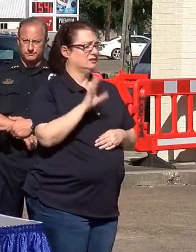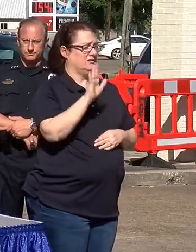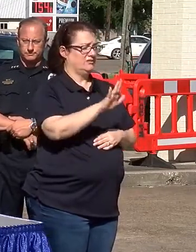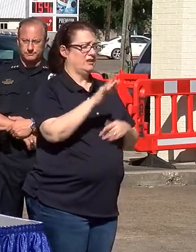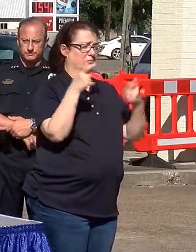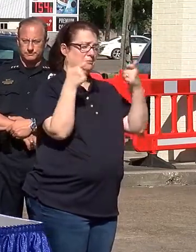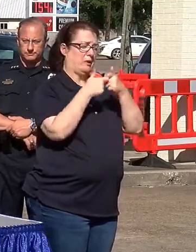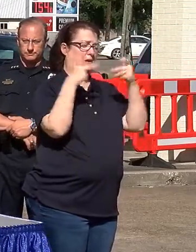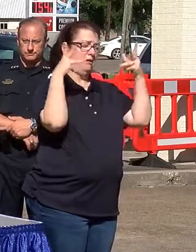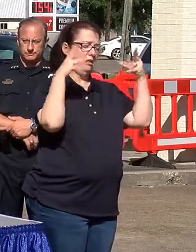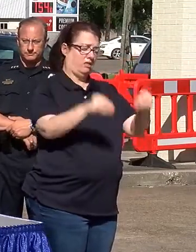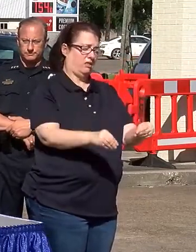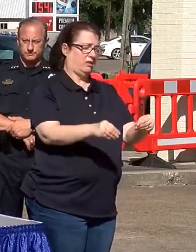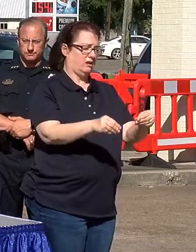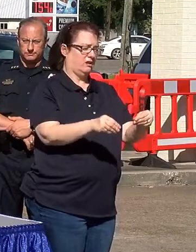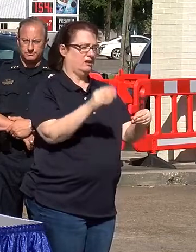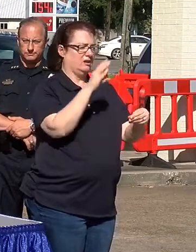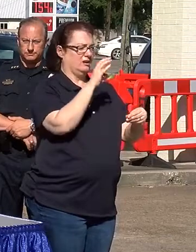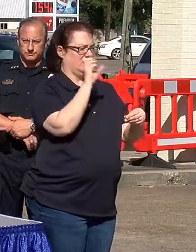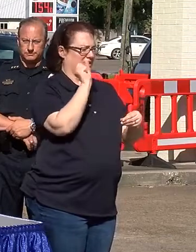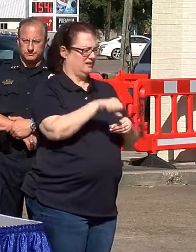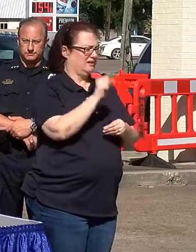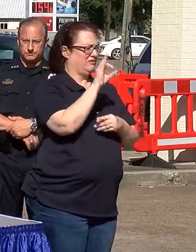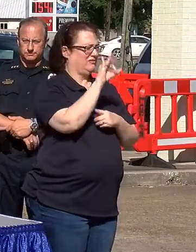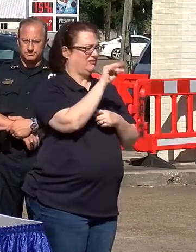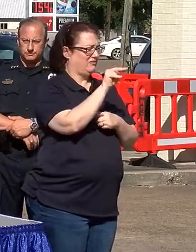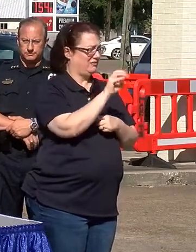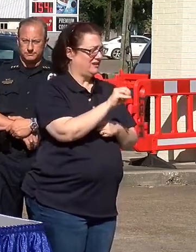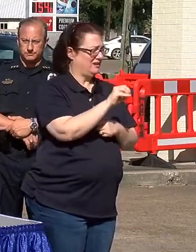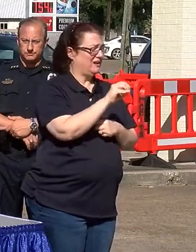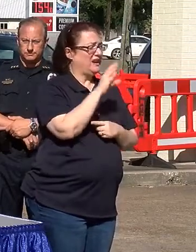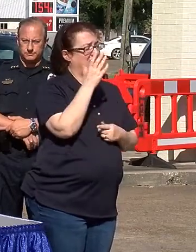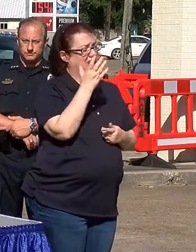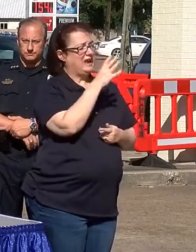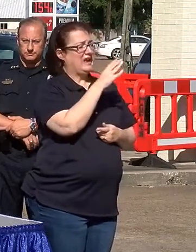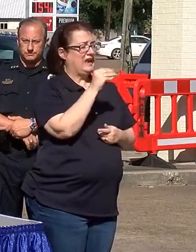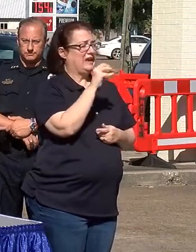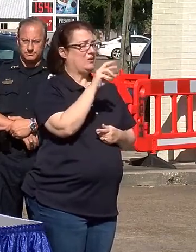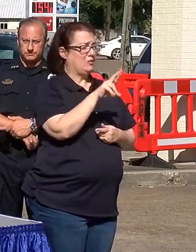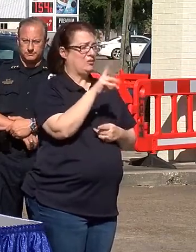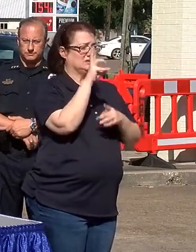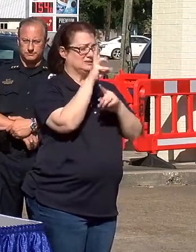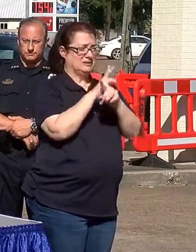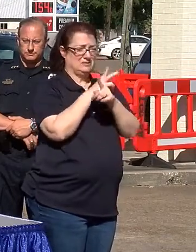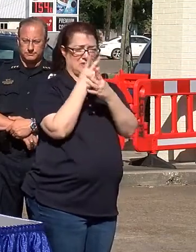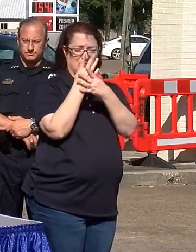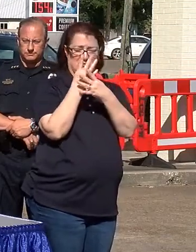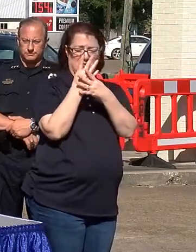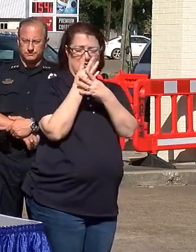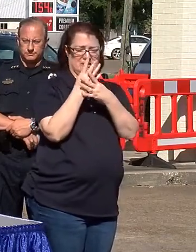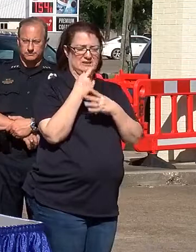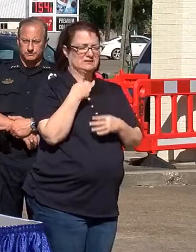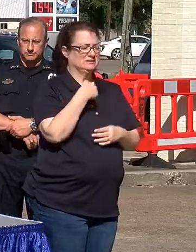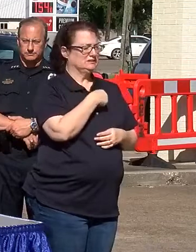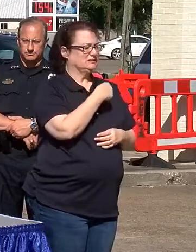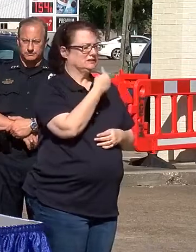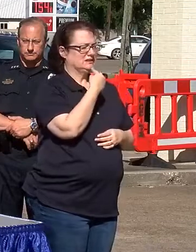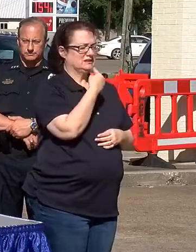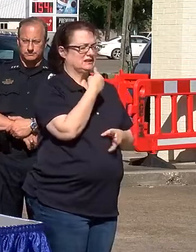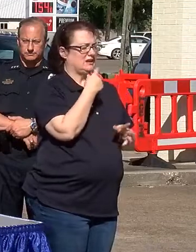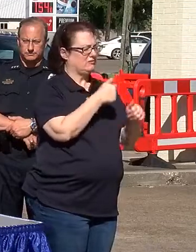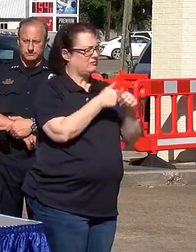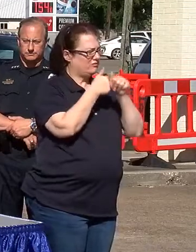fine and/or up to 6 months in the parish jail. I've always simply said enforced by law in the past,